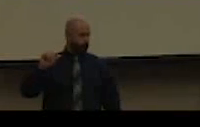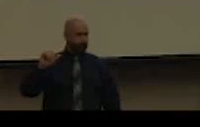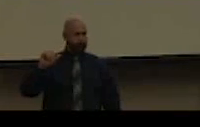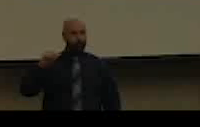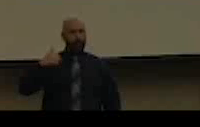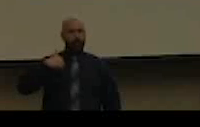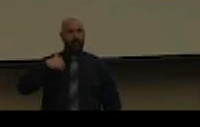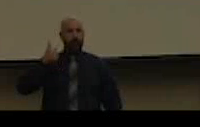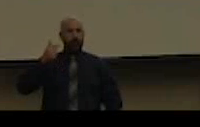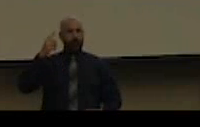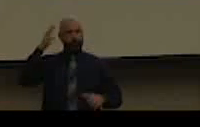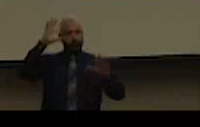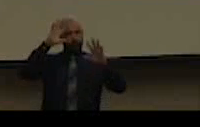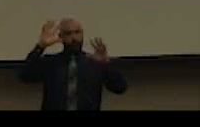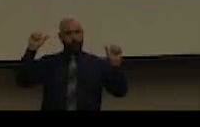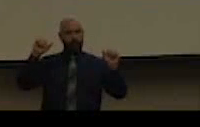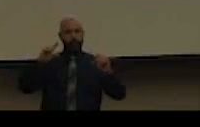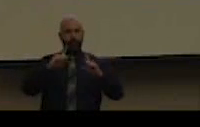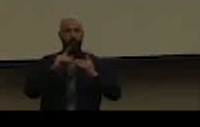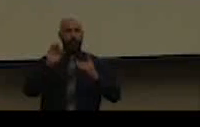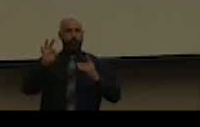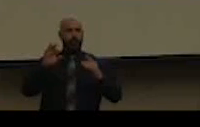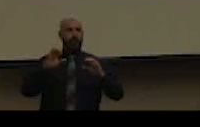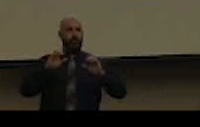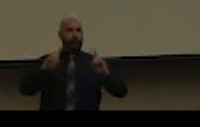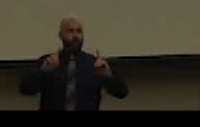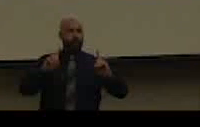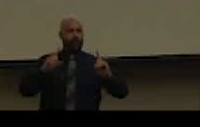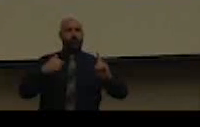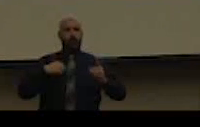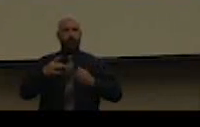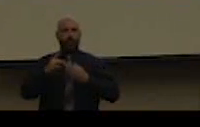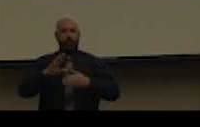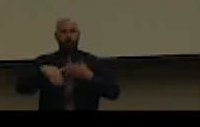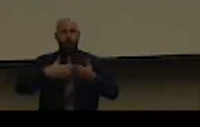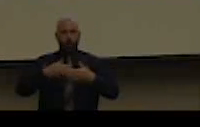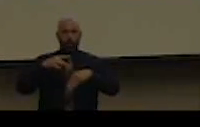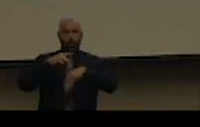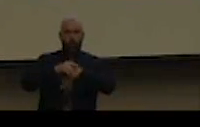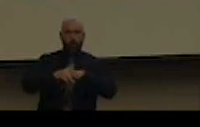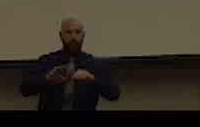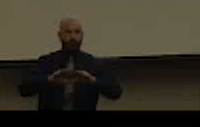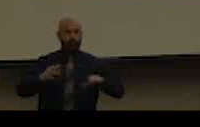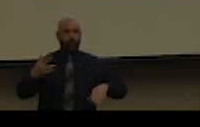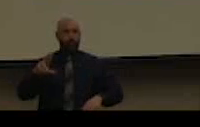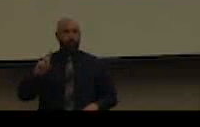where I lead all of our early childhood functions. So very pleased to be with you today,